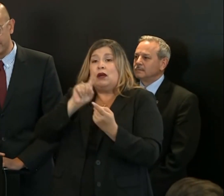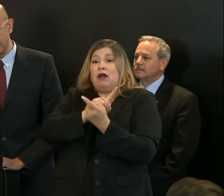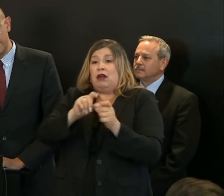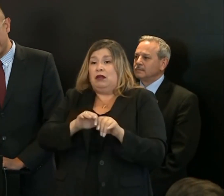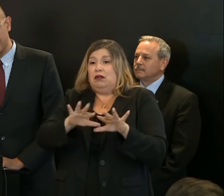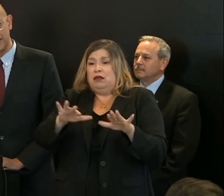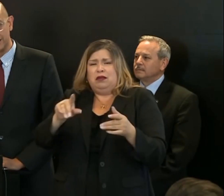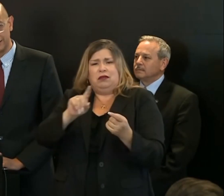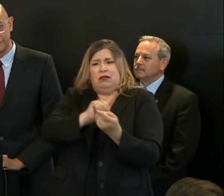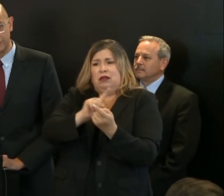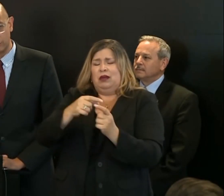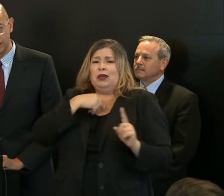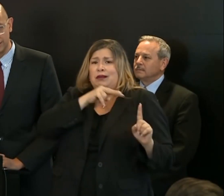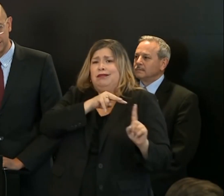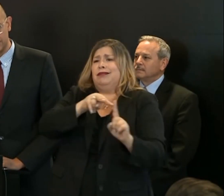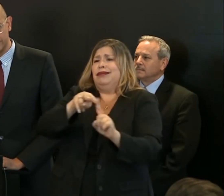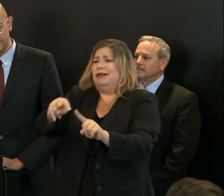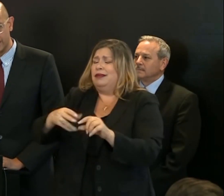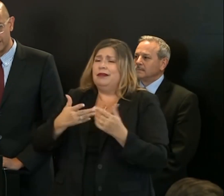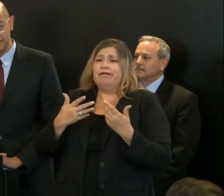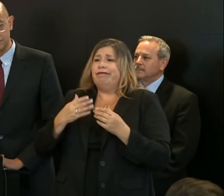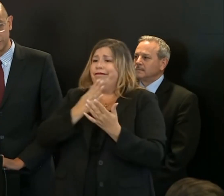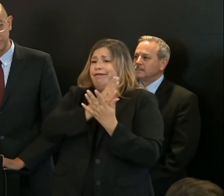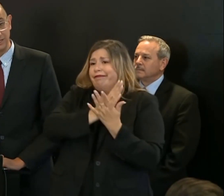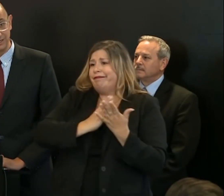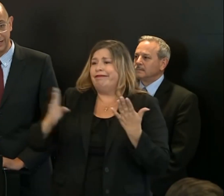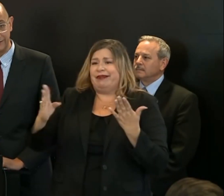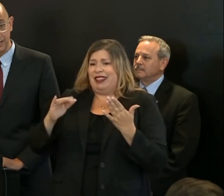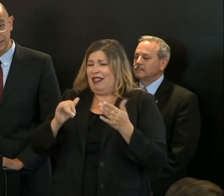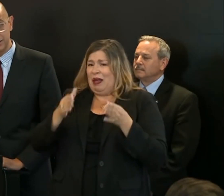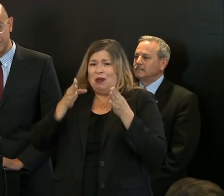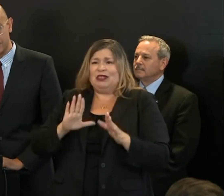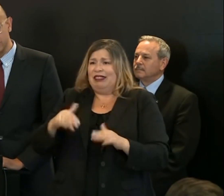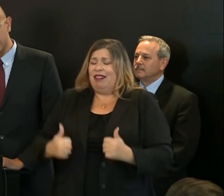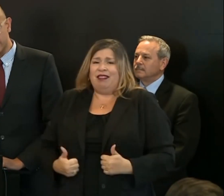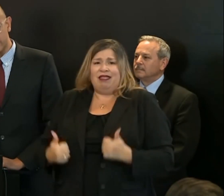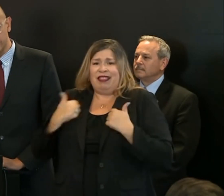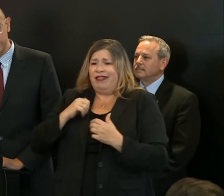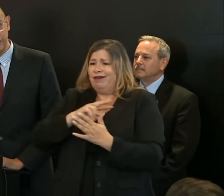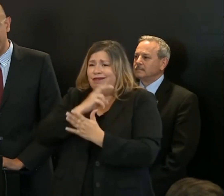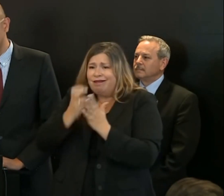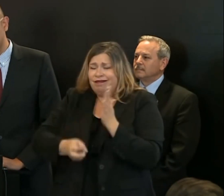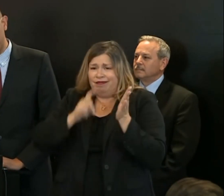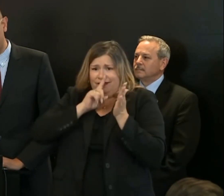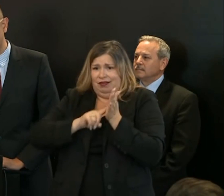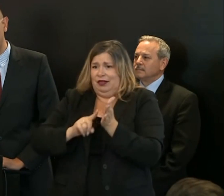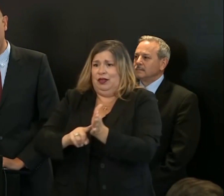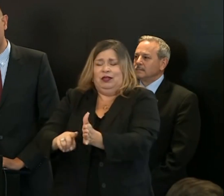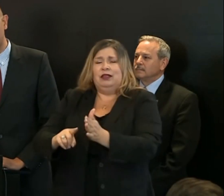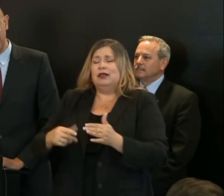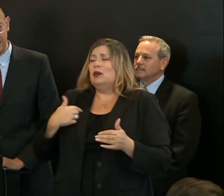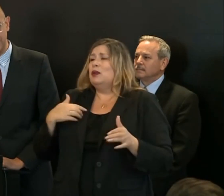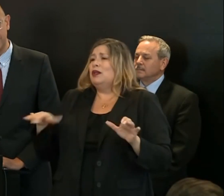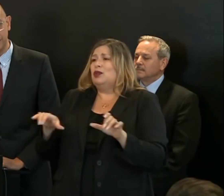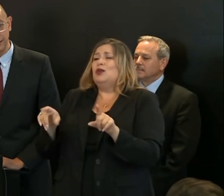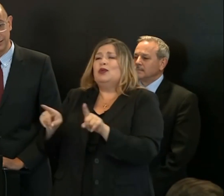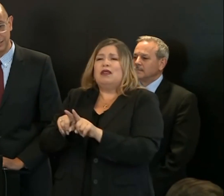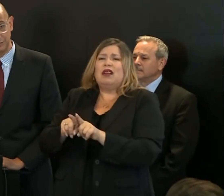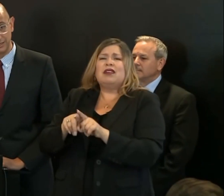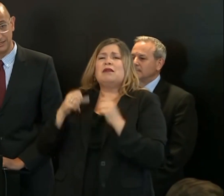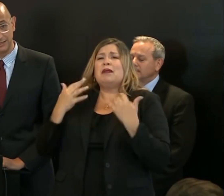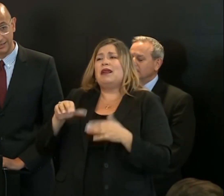contacts in many, many different walks of this person's life, so that we're doing, as we have in many, many